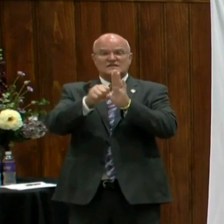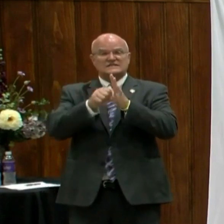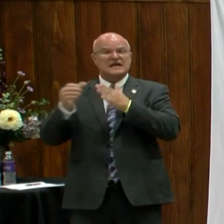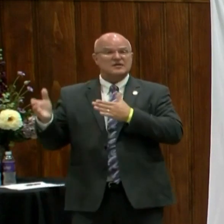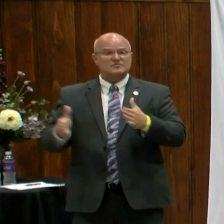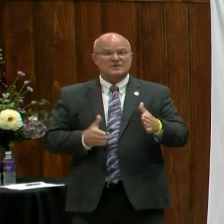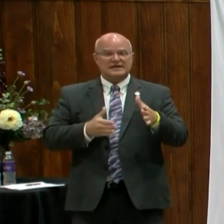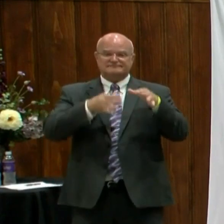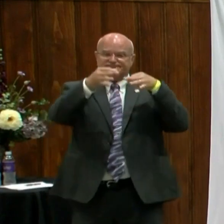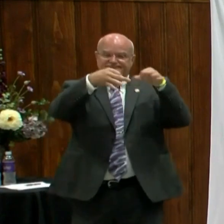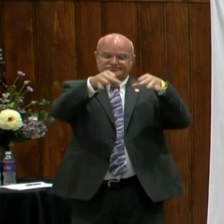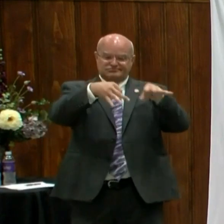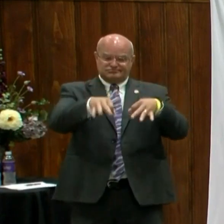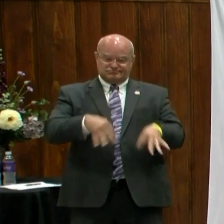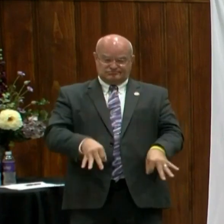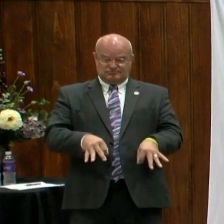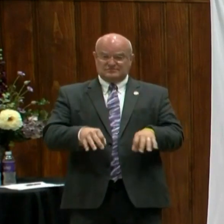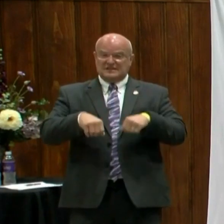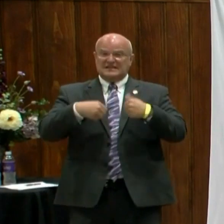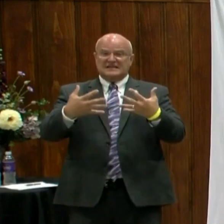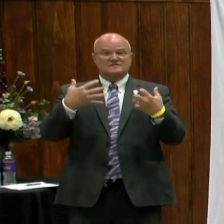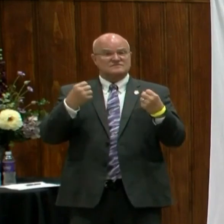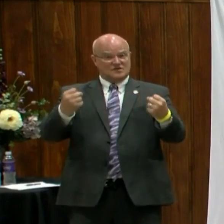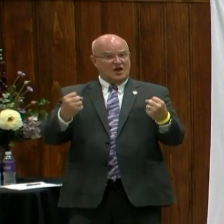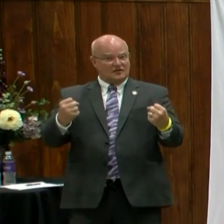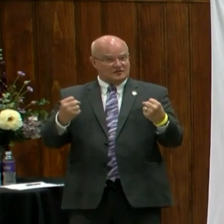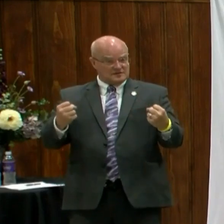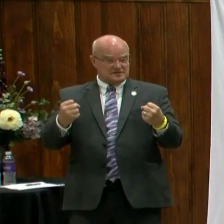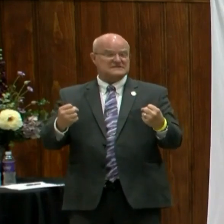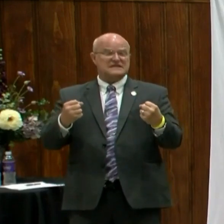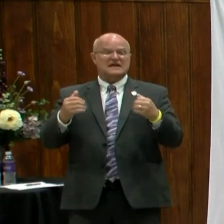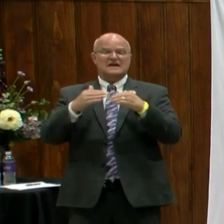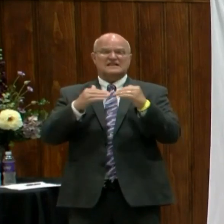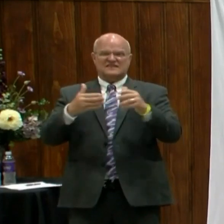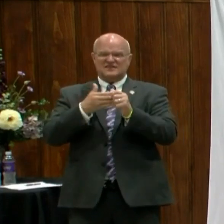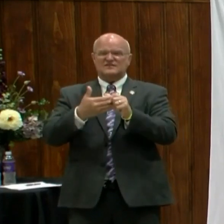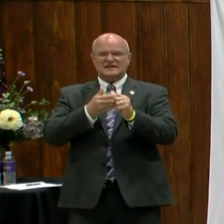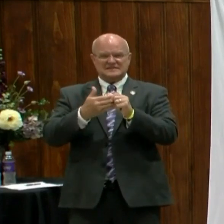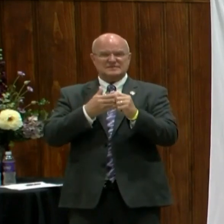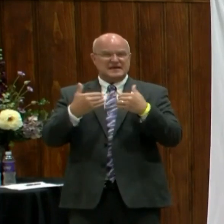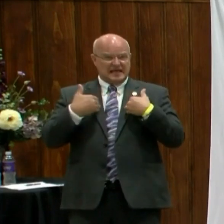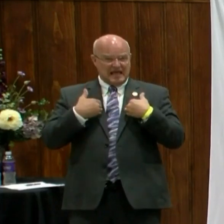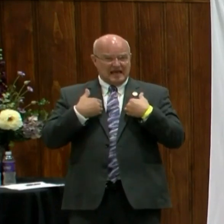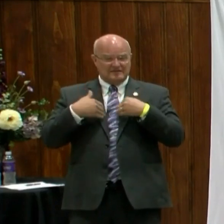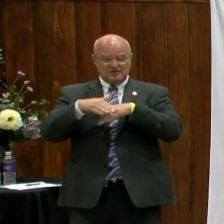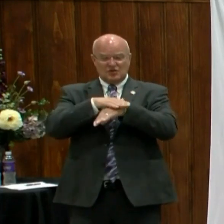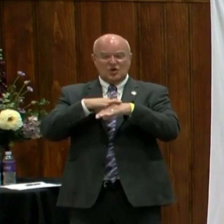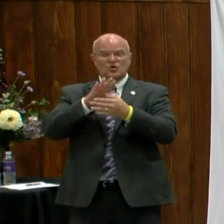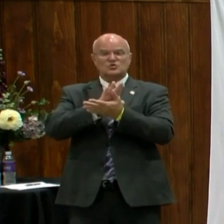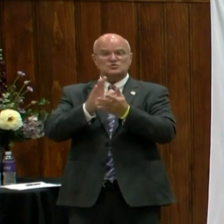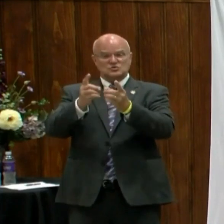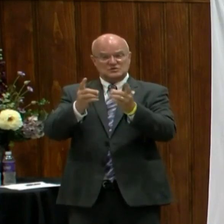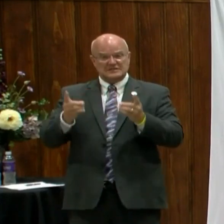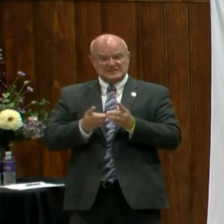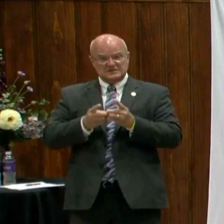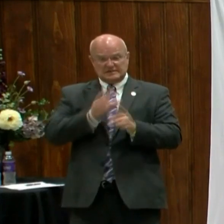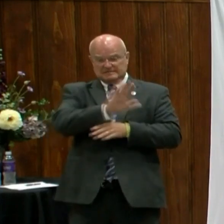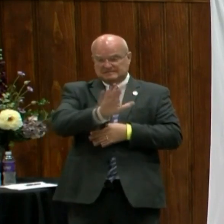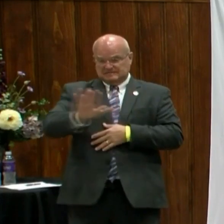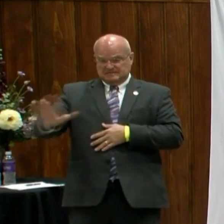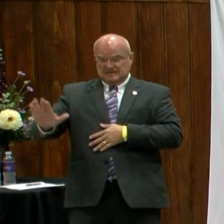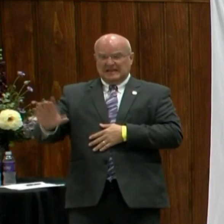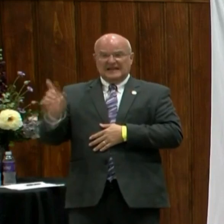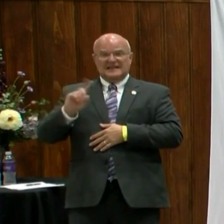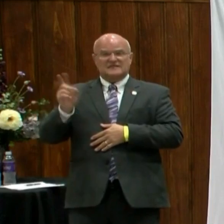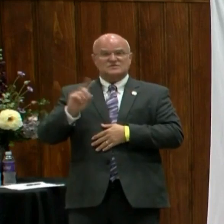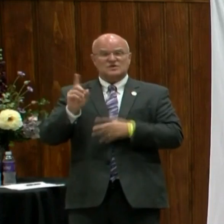plan that's been outlined. I think it gives confidence. There is a level of flexibility to the local school districts, and that's where